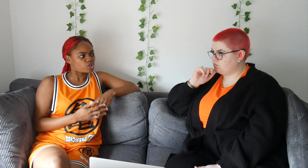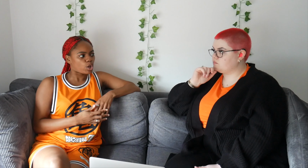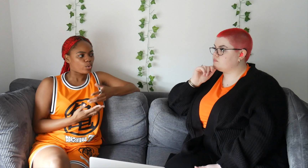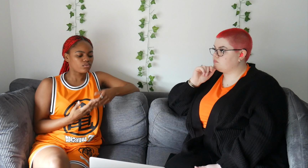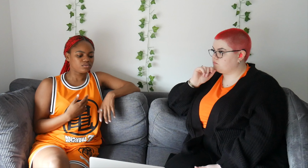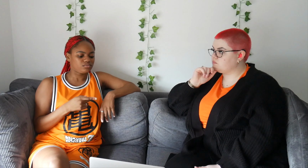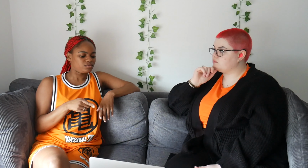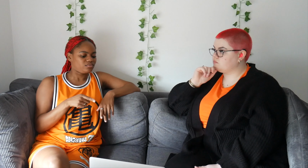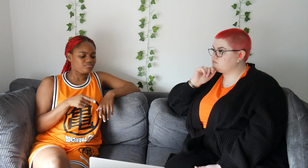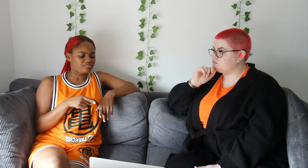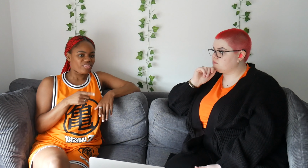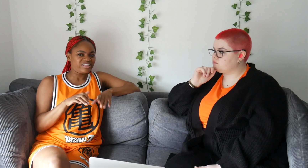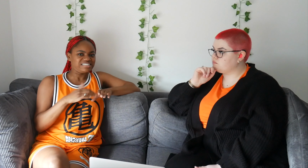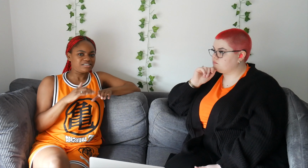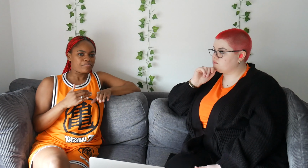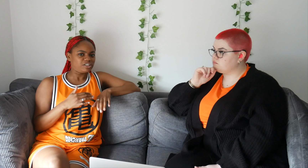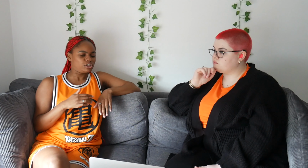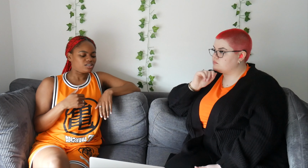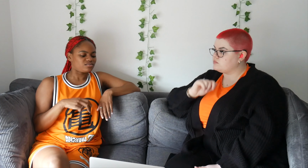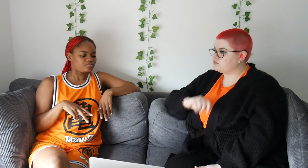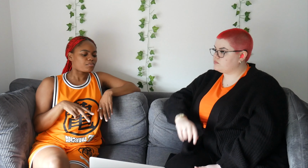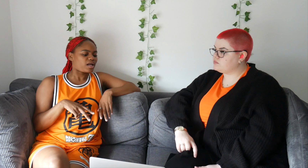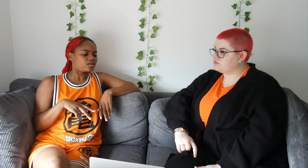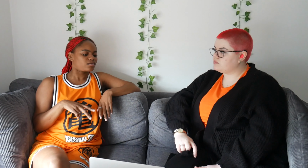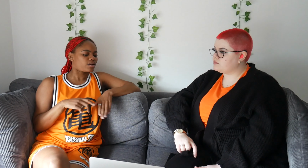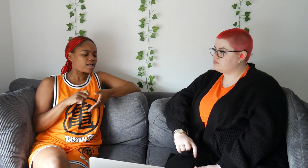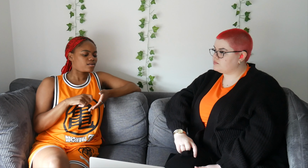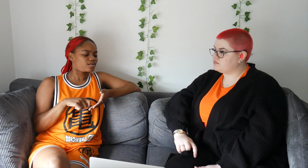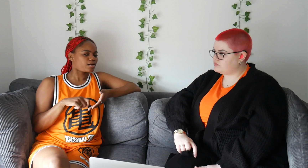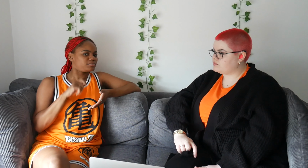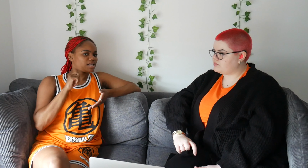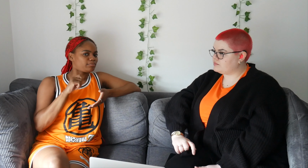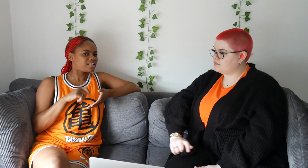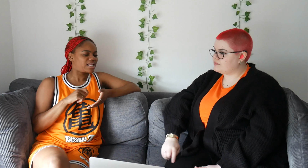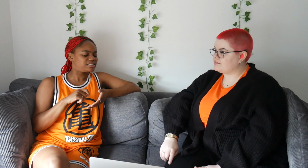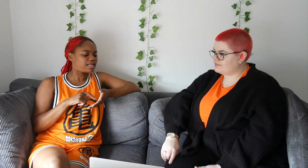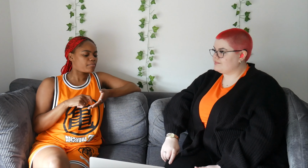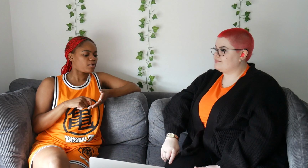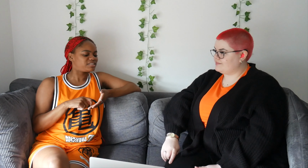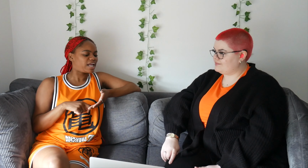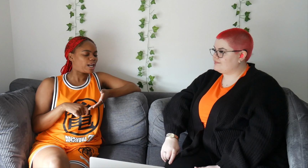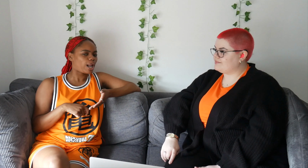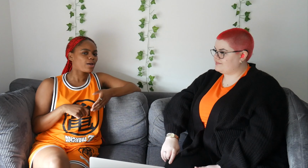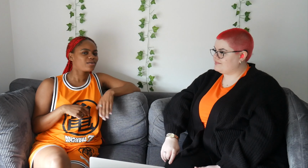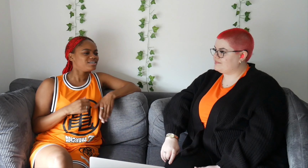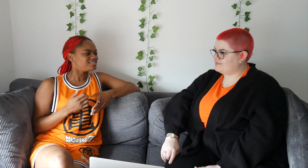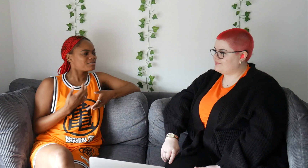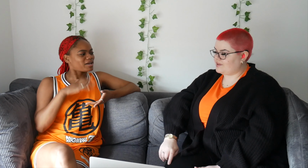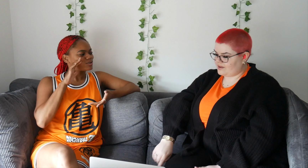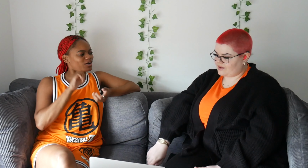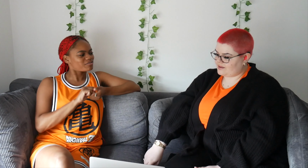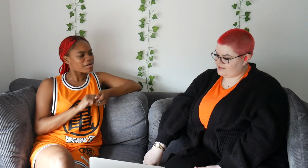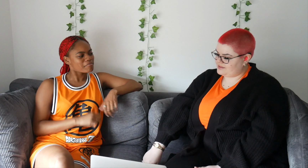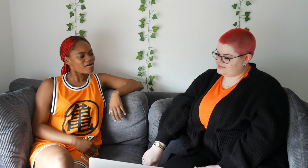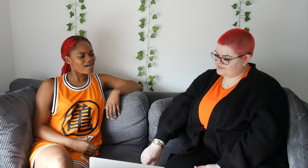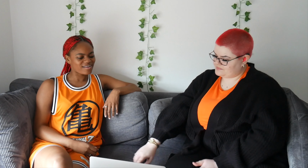So these submissions, I'm taking notes to make sure I remember.